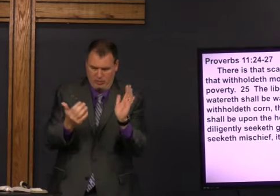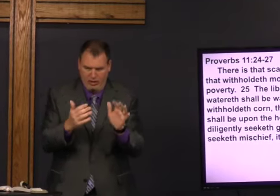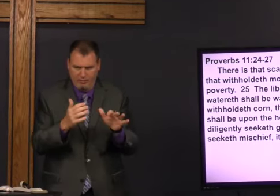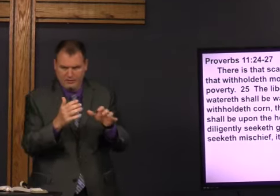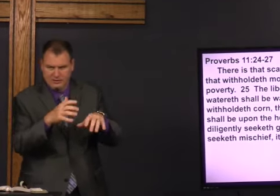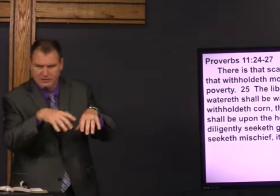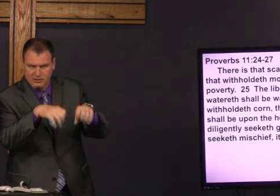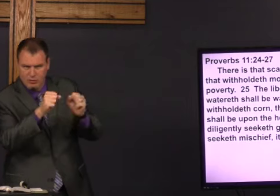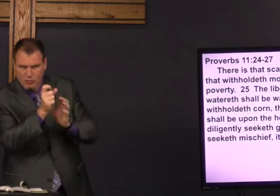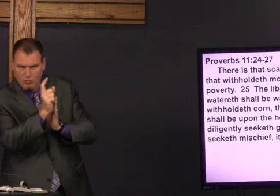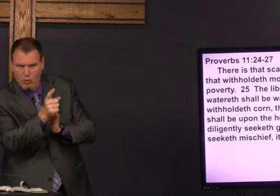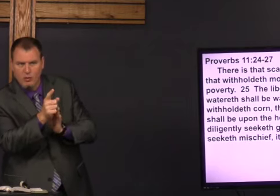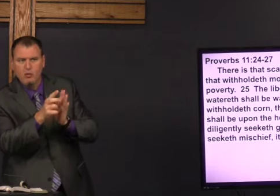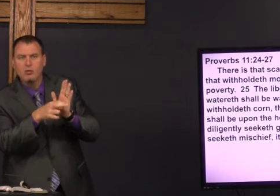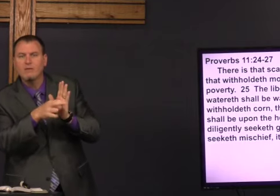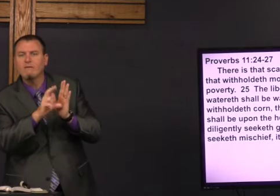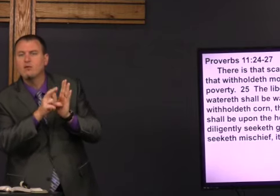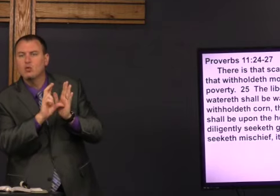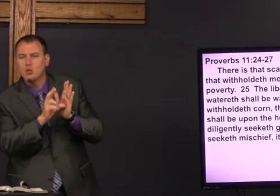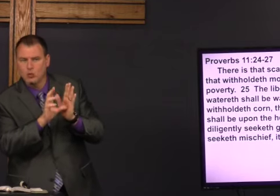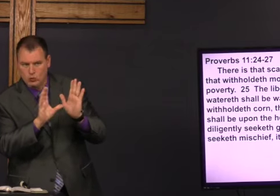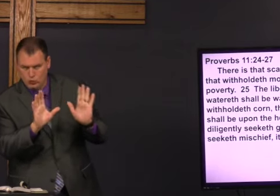Now, let's take a moment to review.